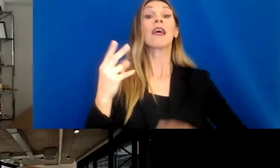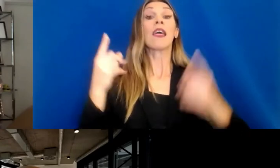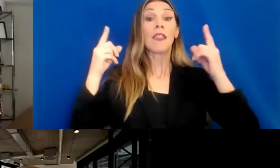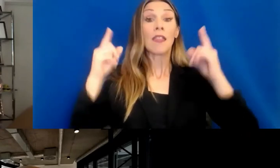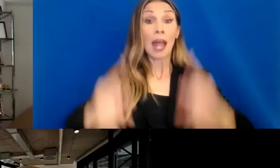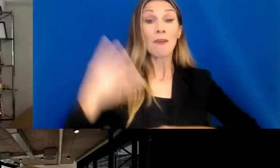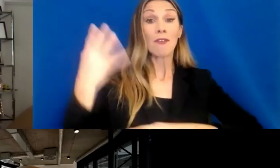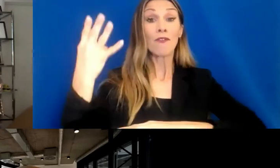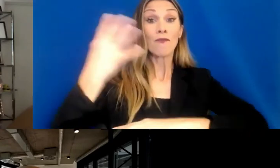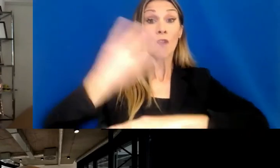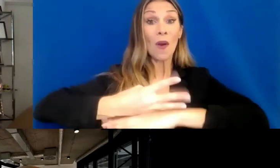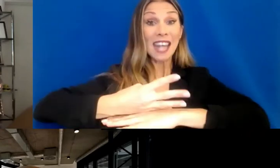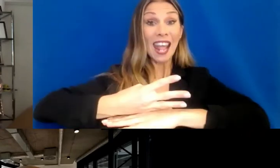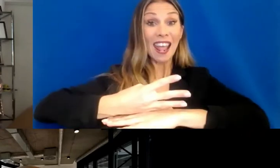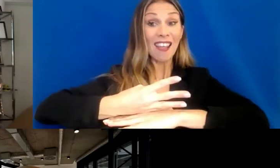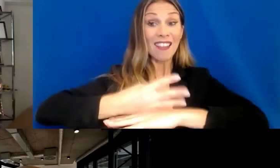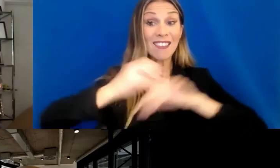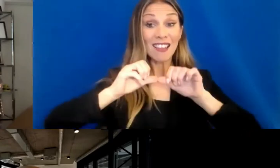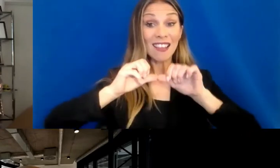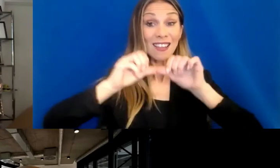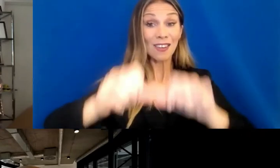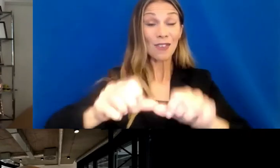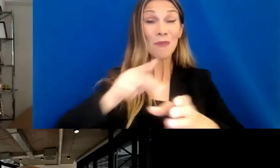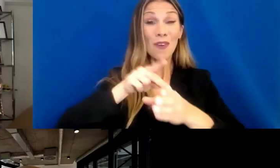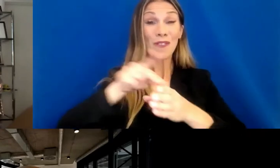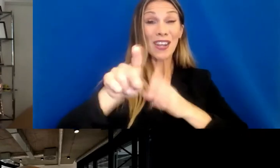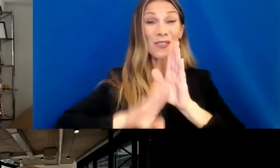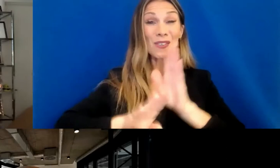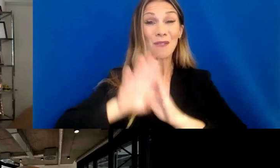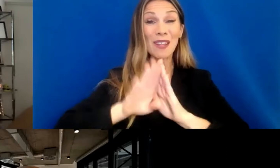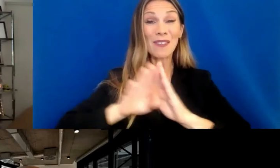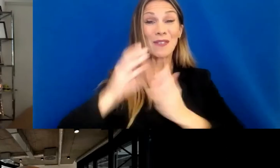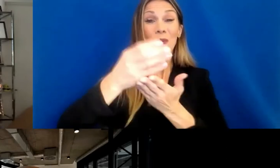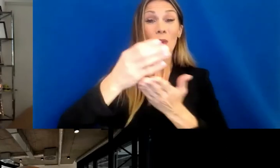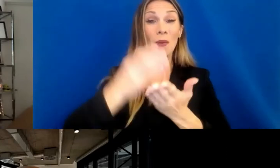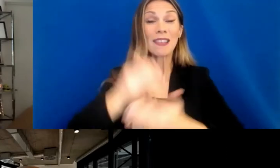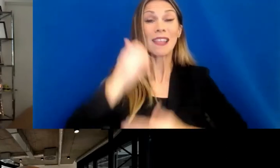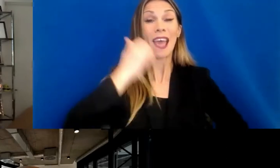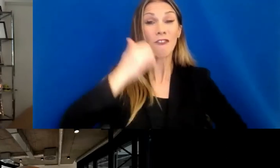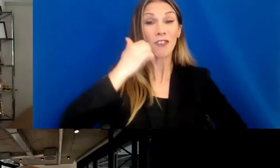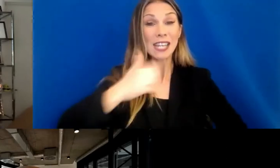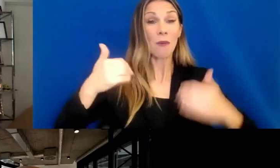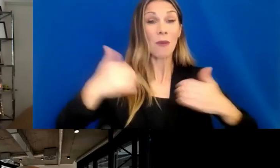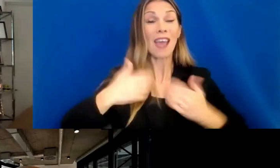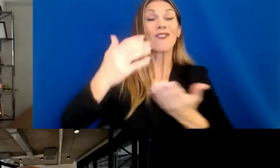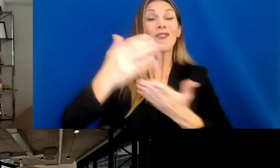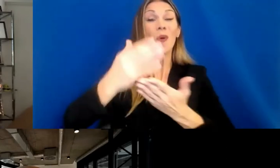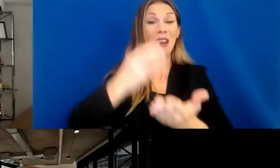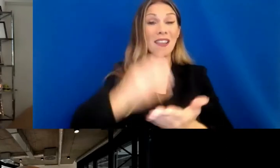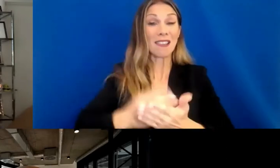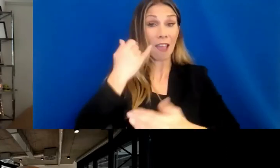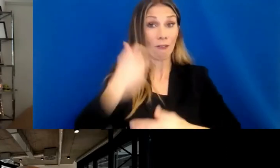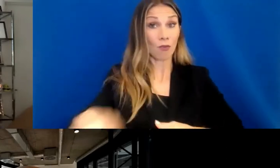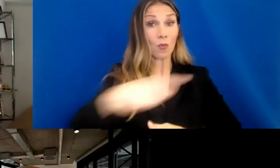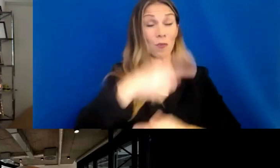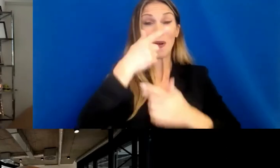professional development courses, one each day for those interested in our mini courses.